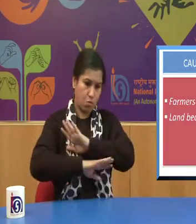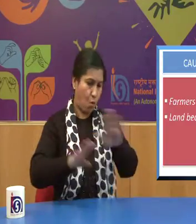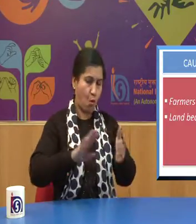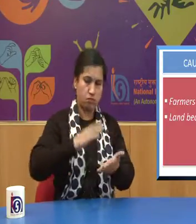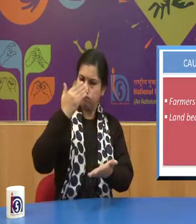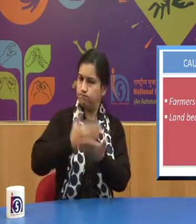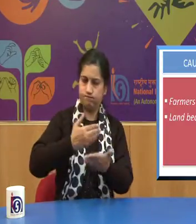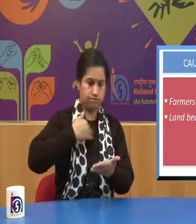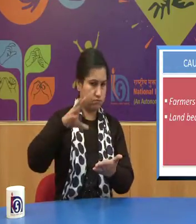indigo.